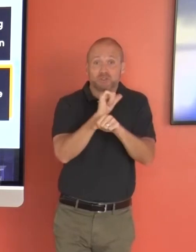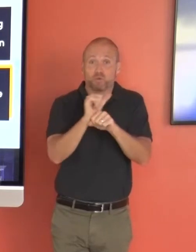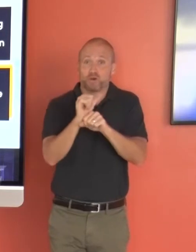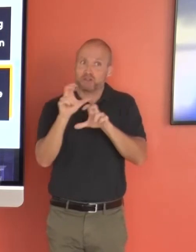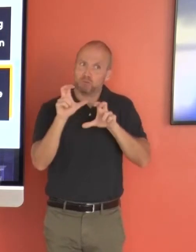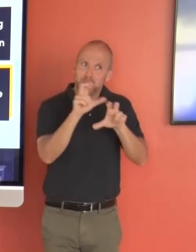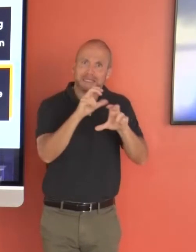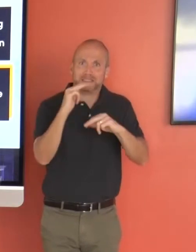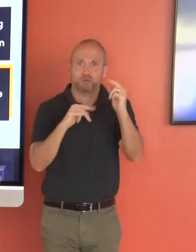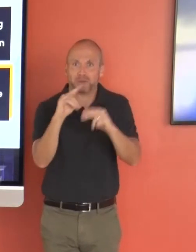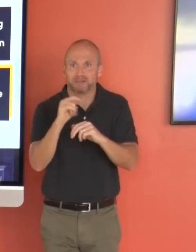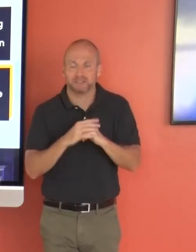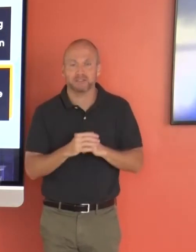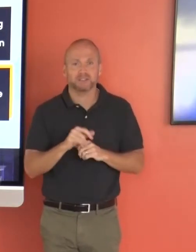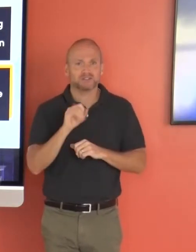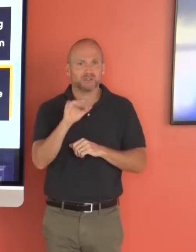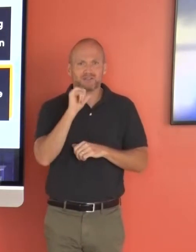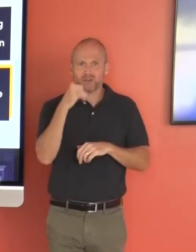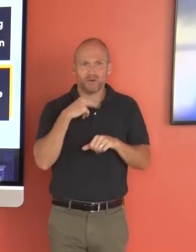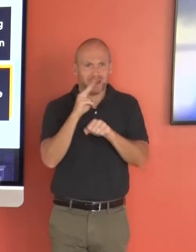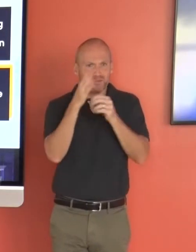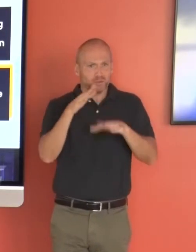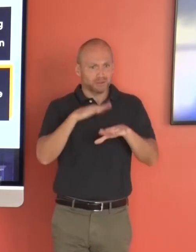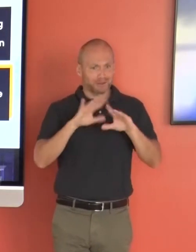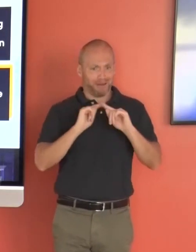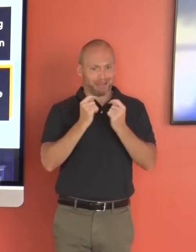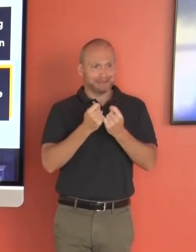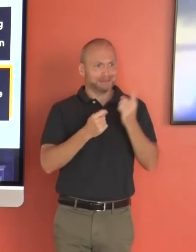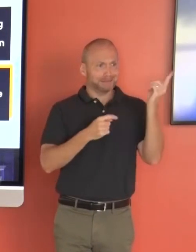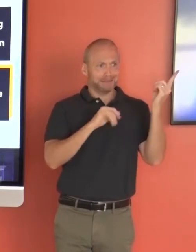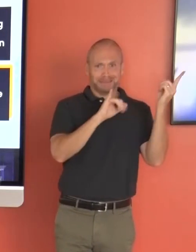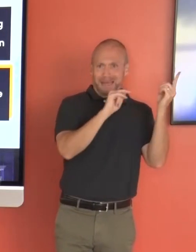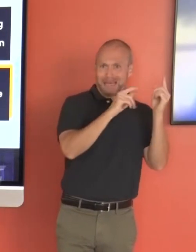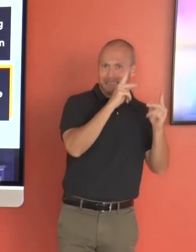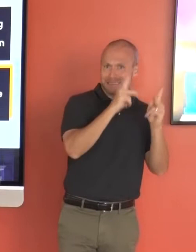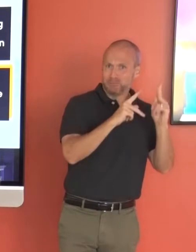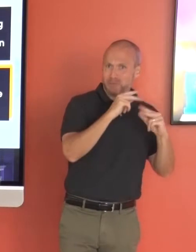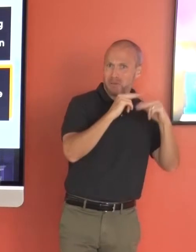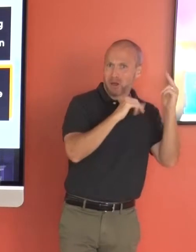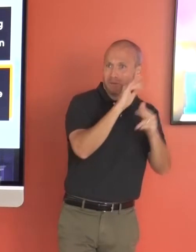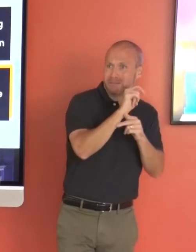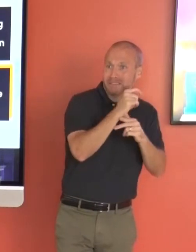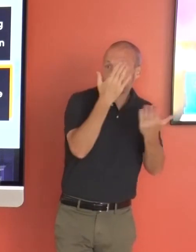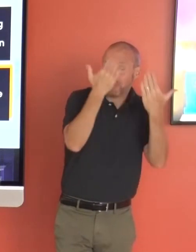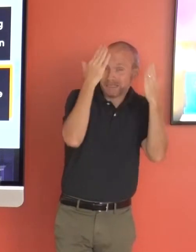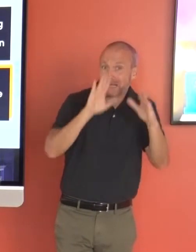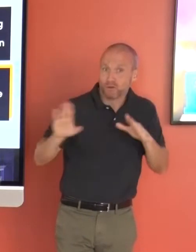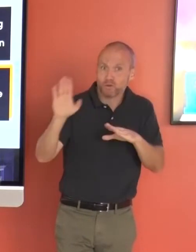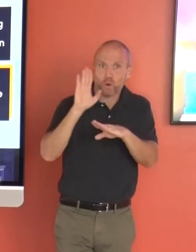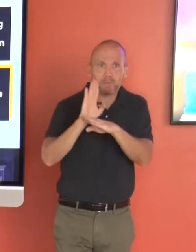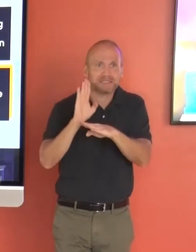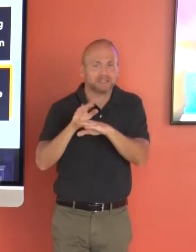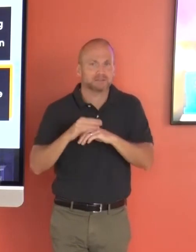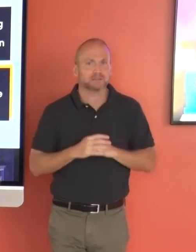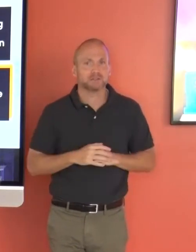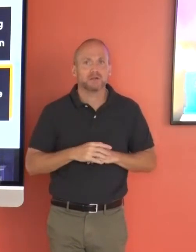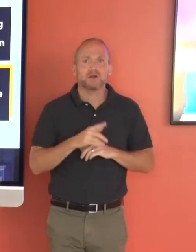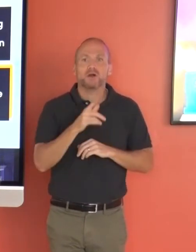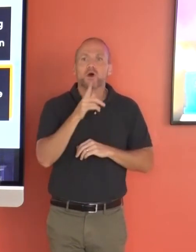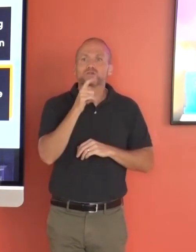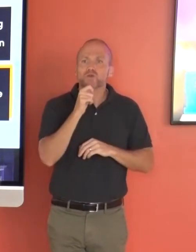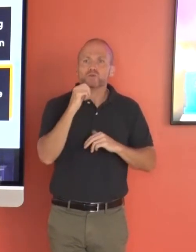users on those teams, it's built by IT people that don't know your business. So who's going to build the module